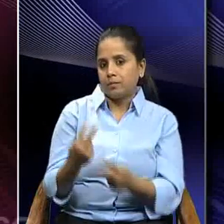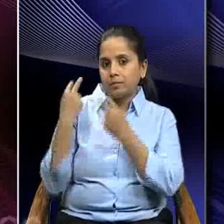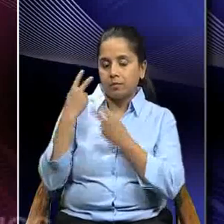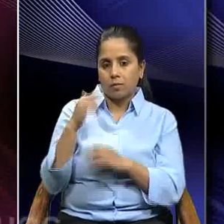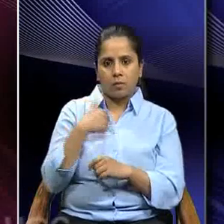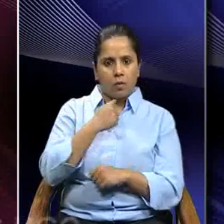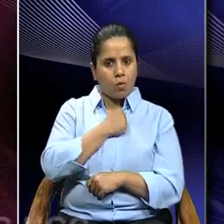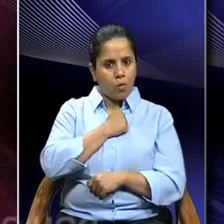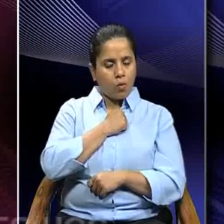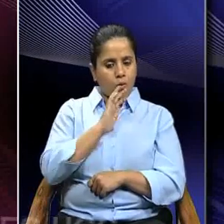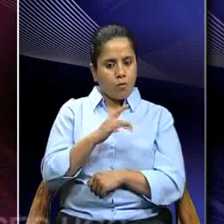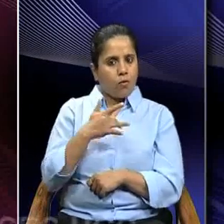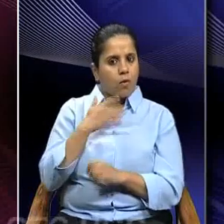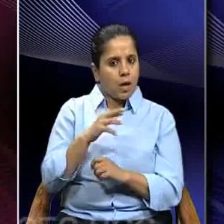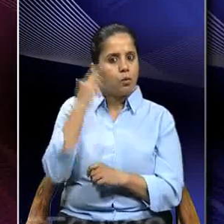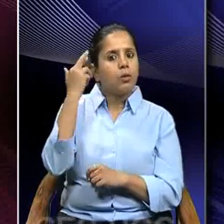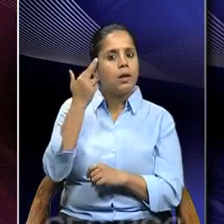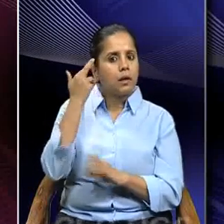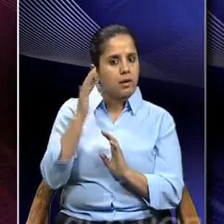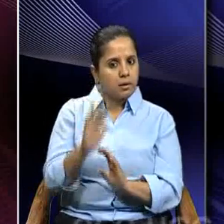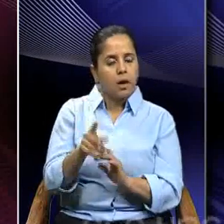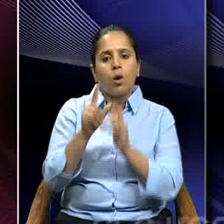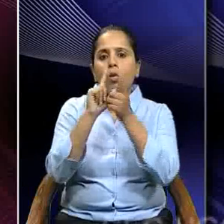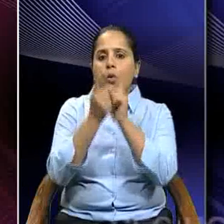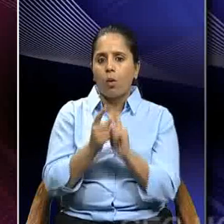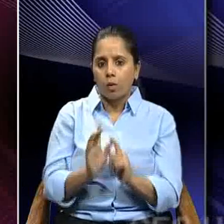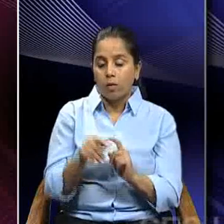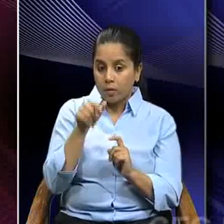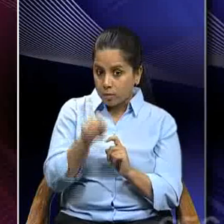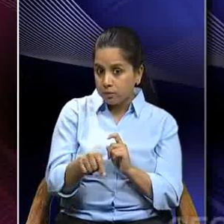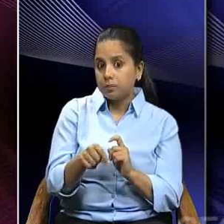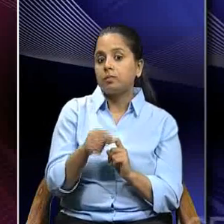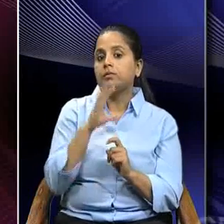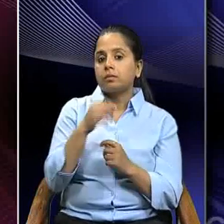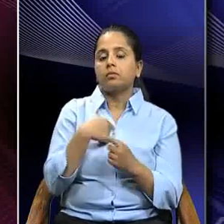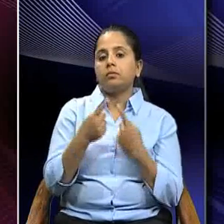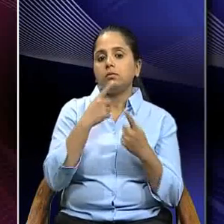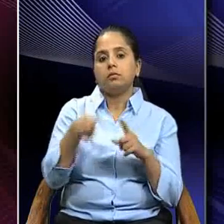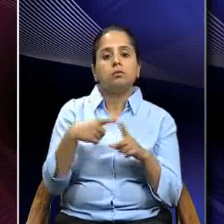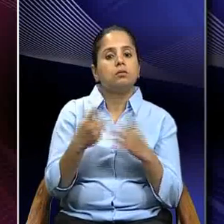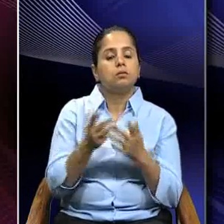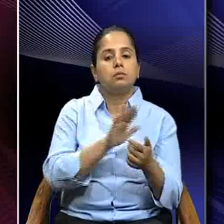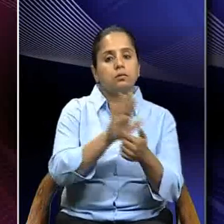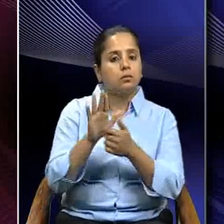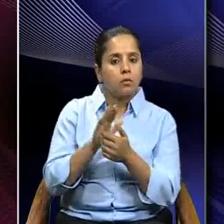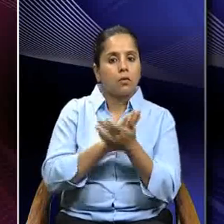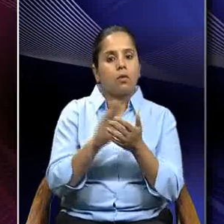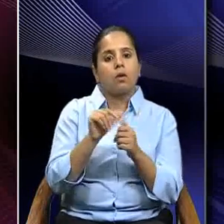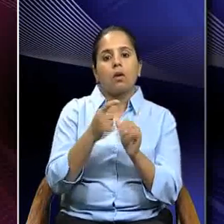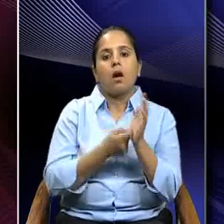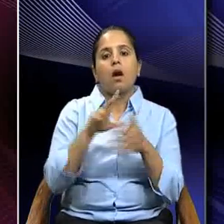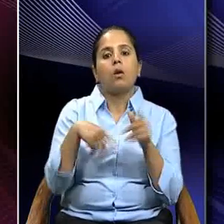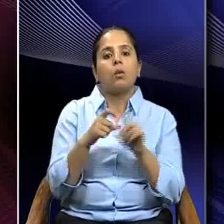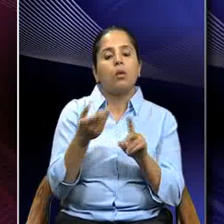R, that is reason, that is logic. So here we are talking about, we are representing Harvard by